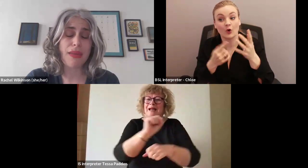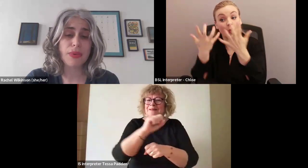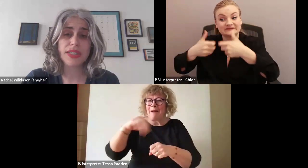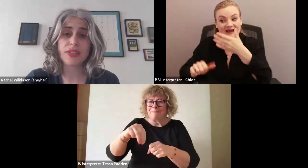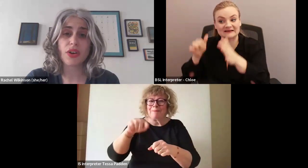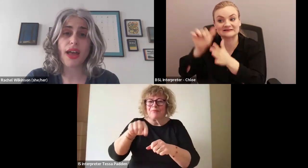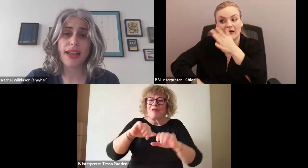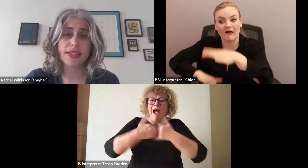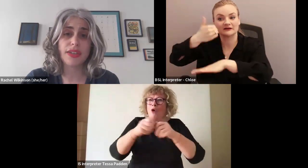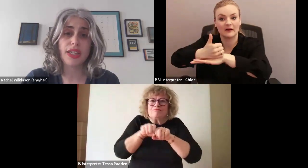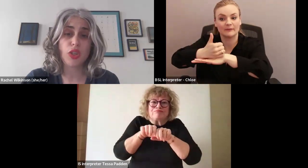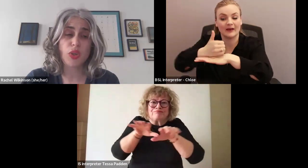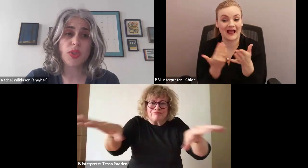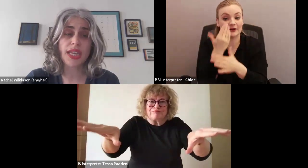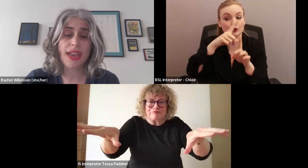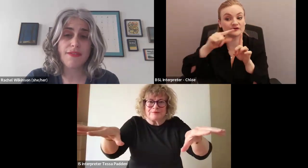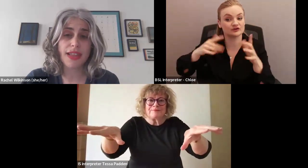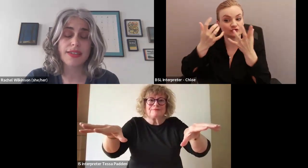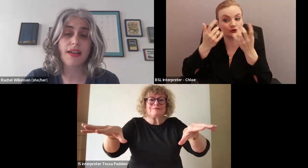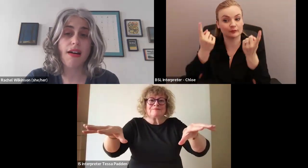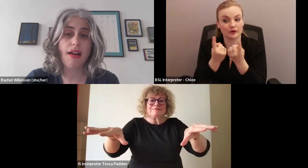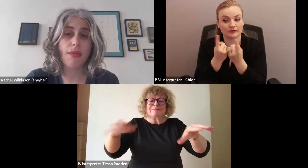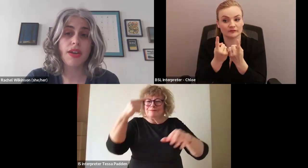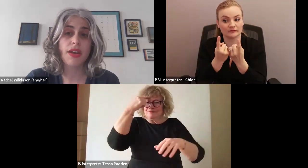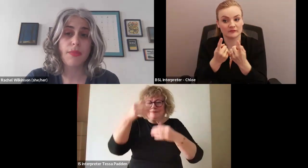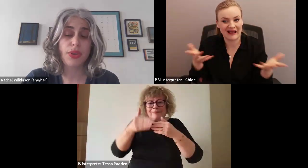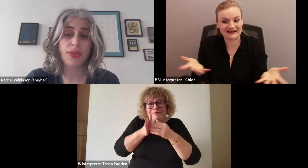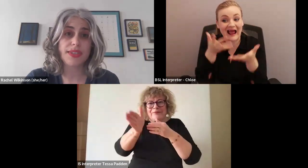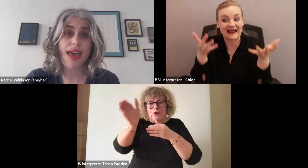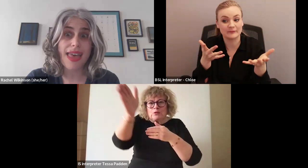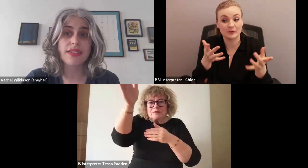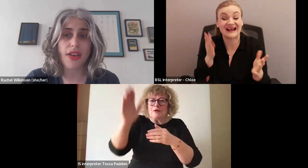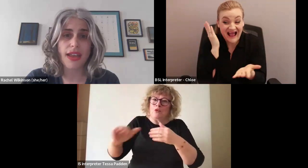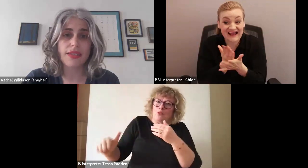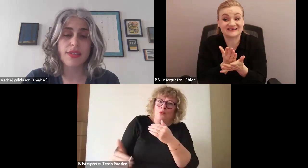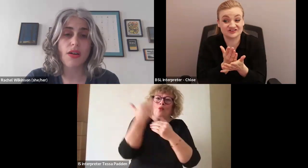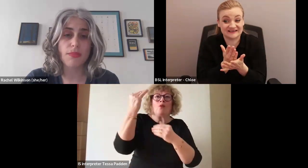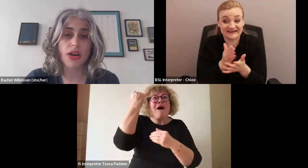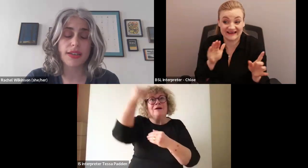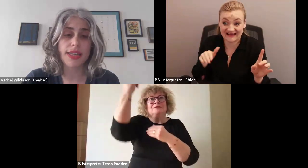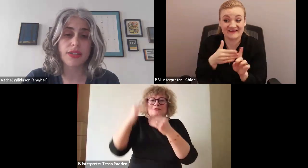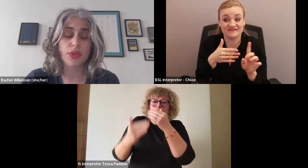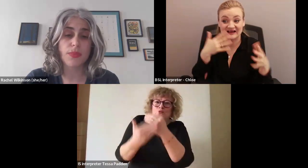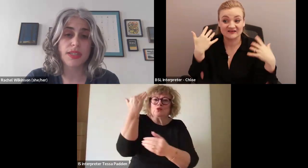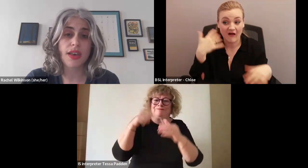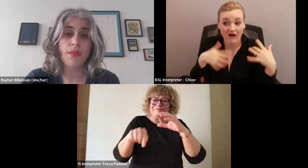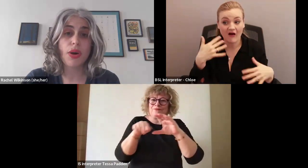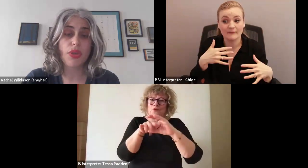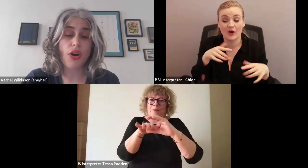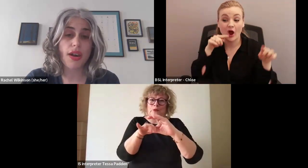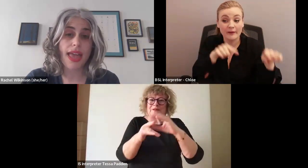actually enabled and are actively used to inflict harm, abuse, and violence on marginalized